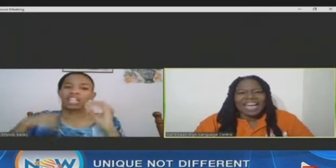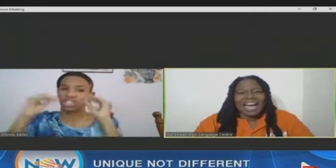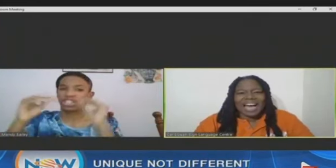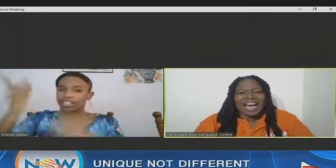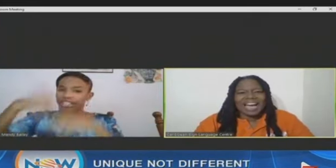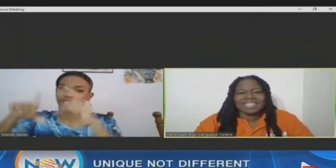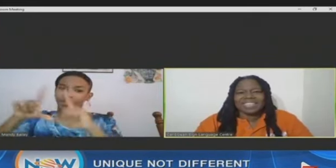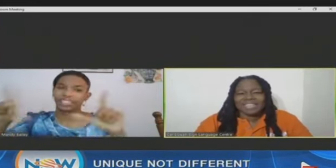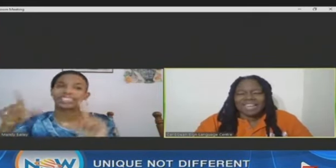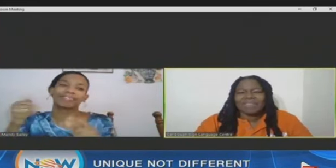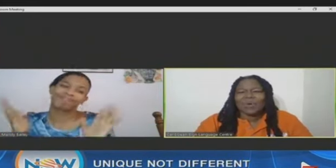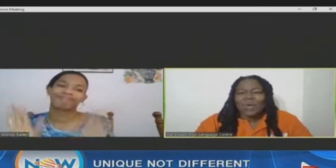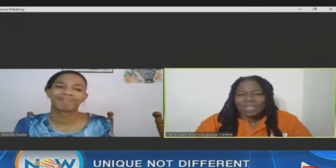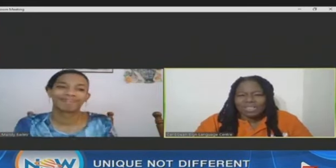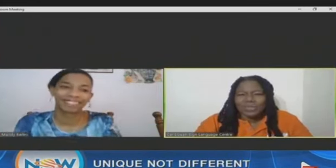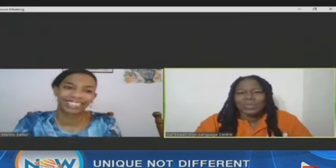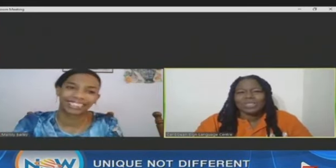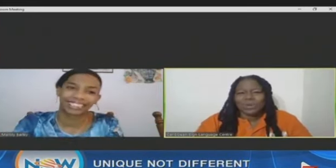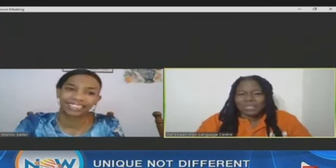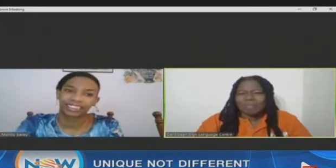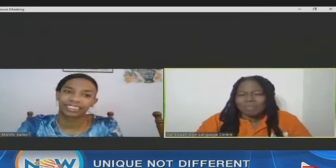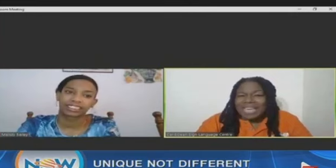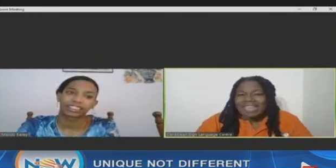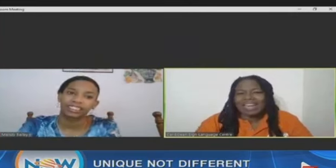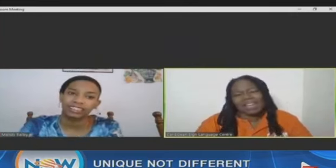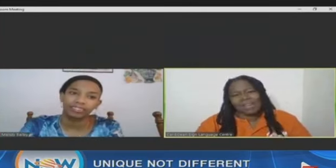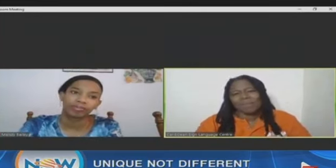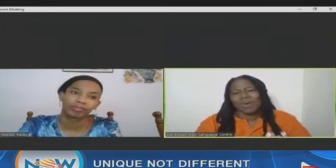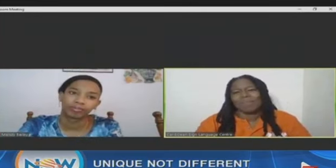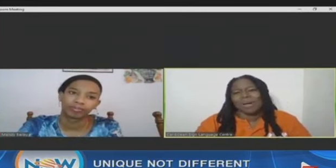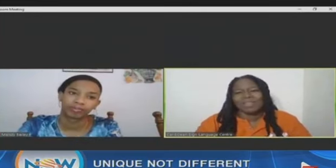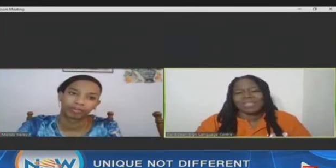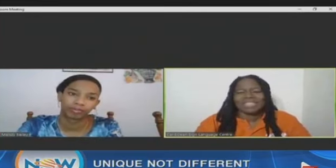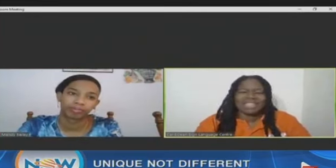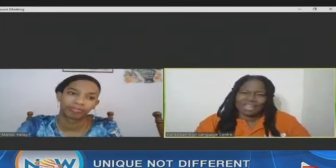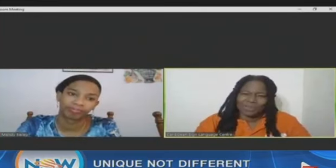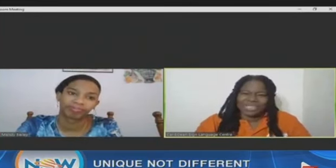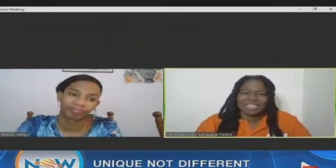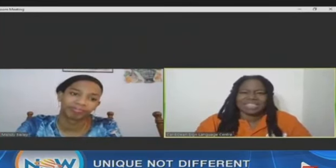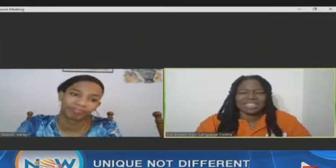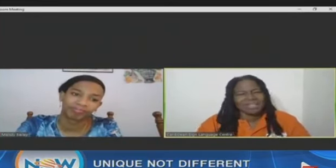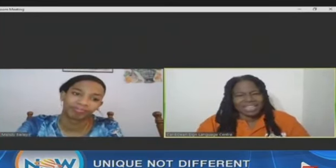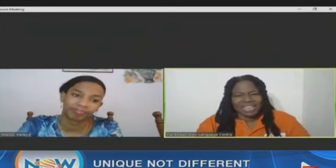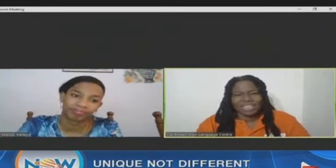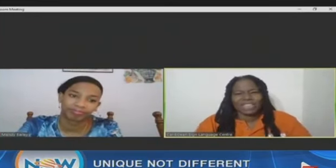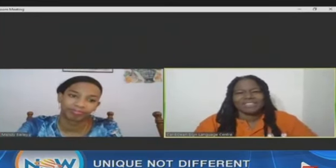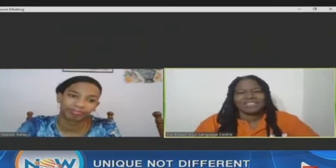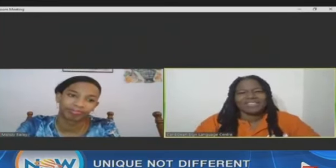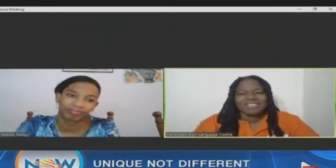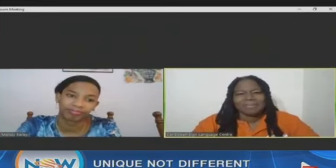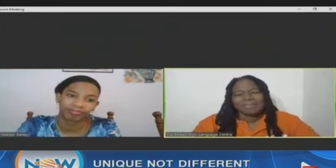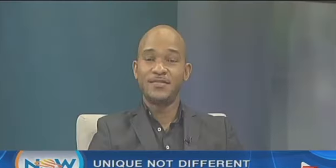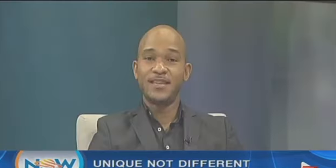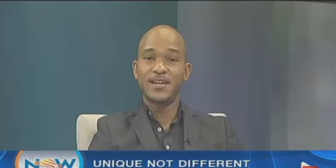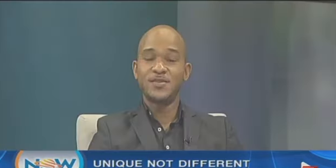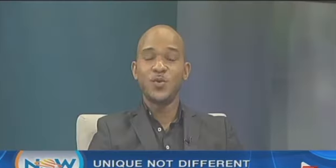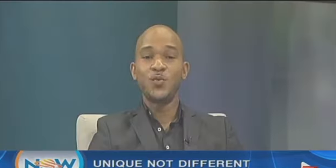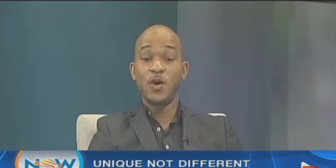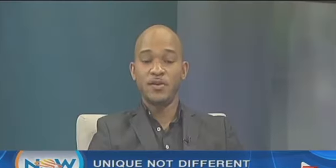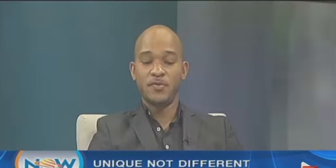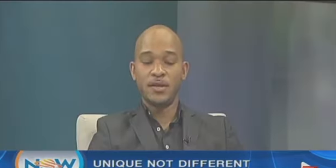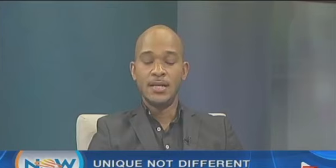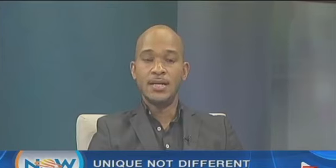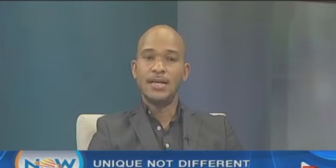sign, and they have also taught me a lot more about language, as in English. Really? That is